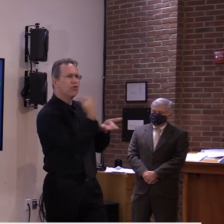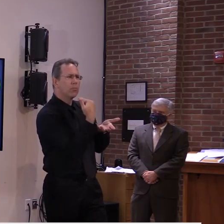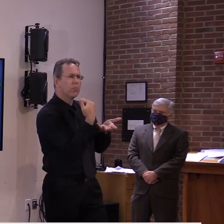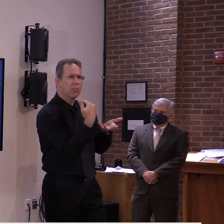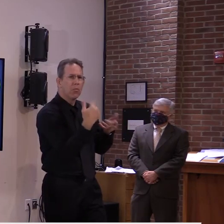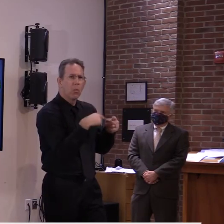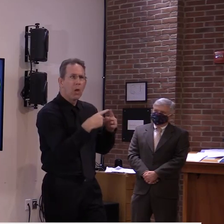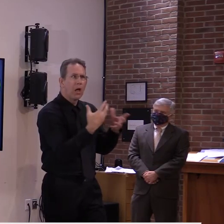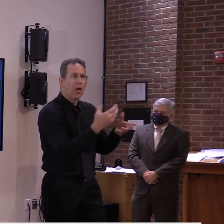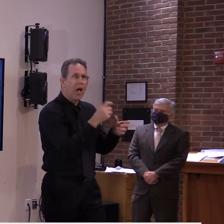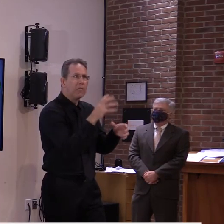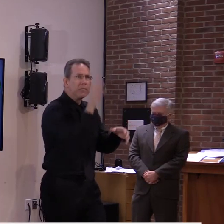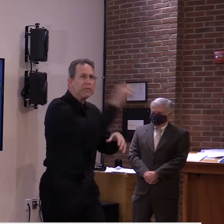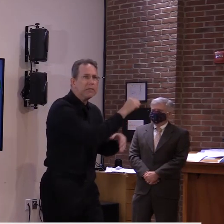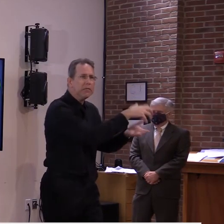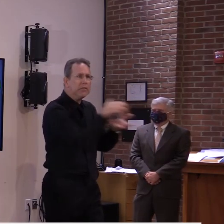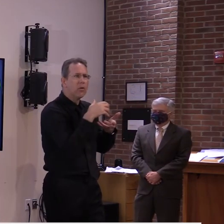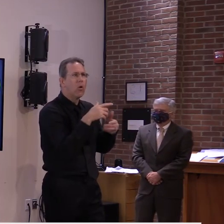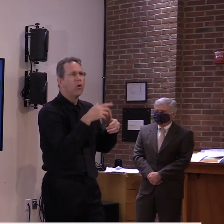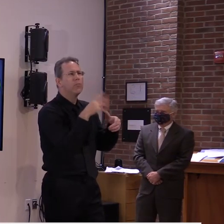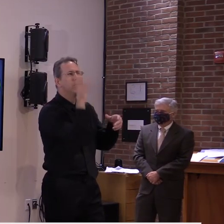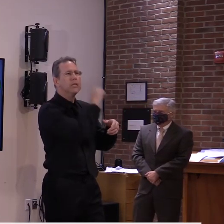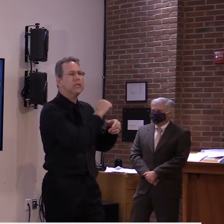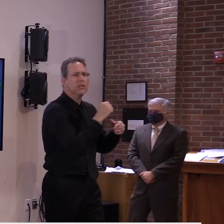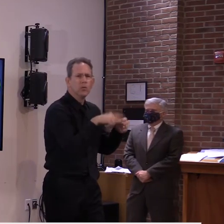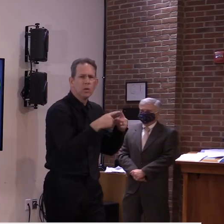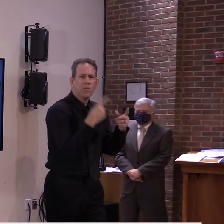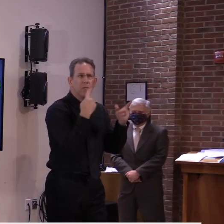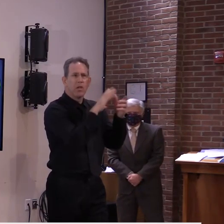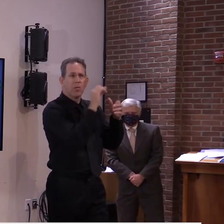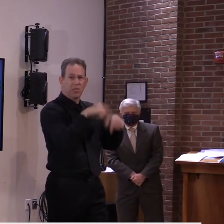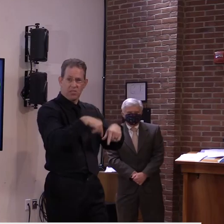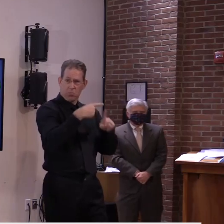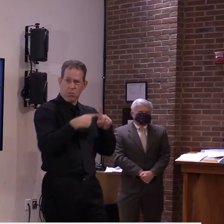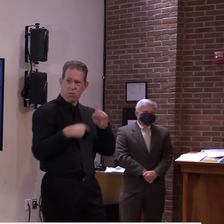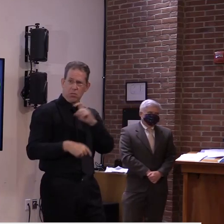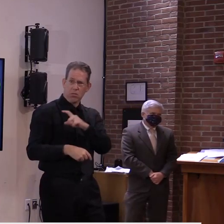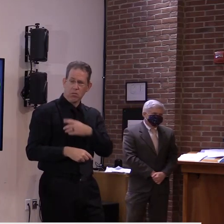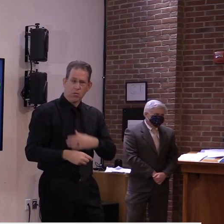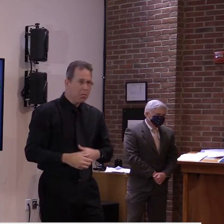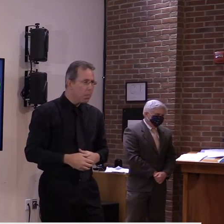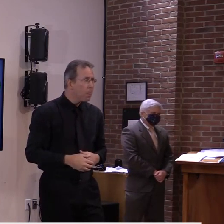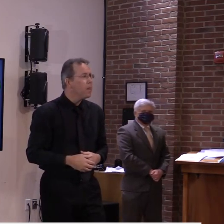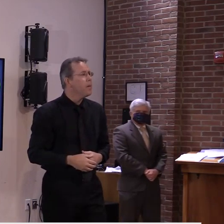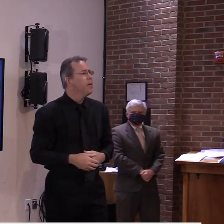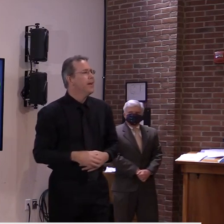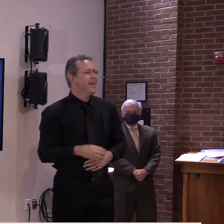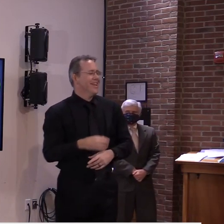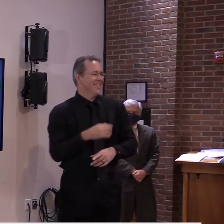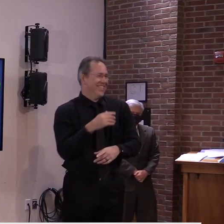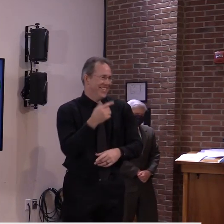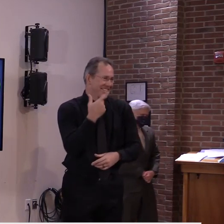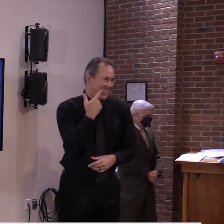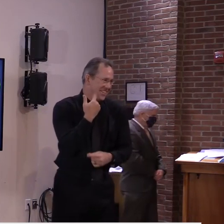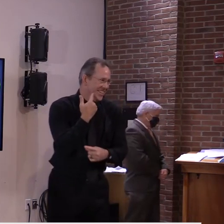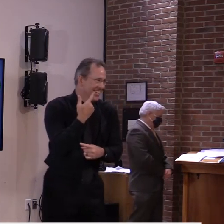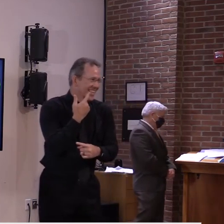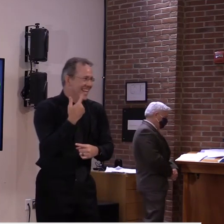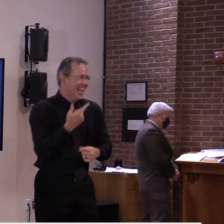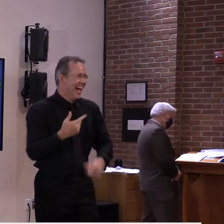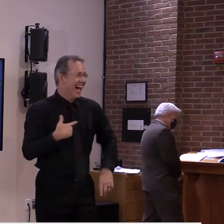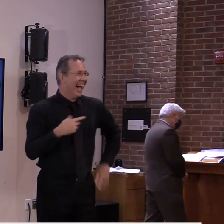How much does the state request, and do you expect to get that amount? We're kind of told the number of doses that we can request. So it's not like we really